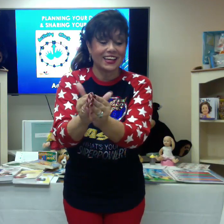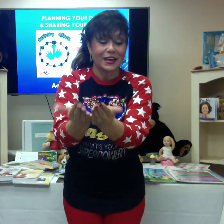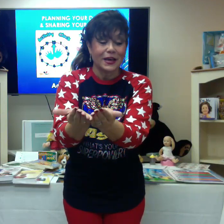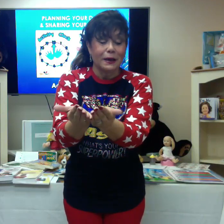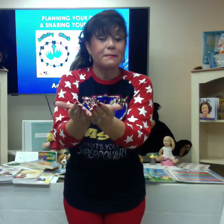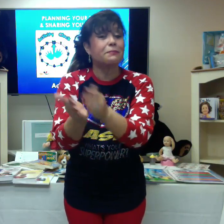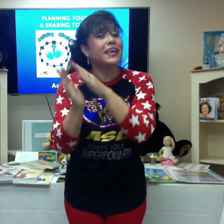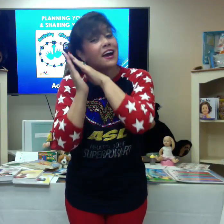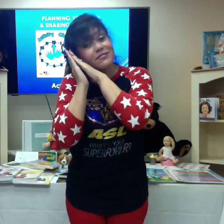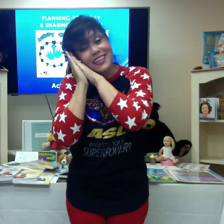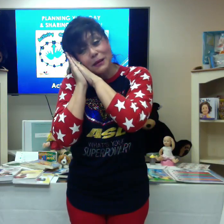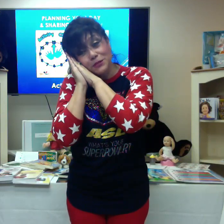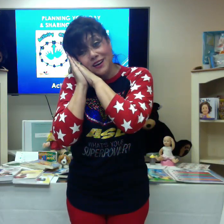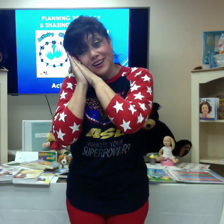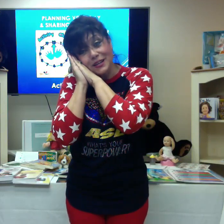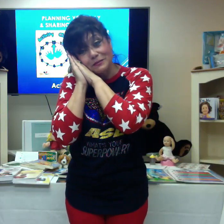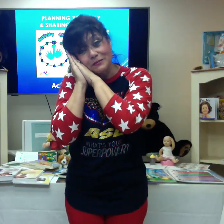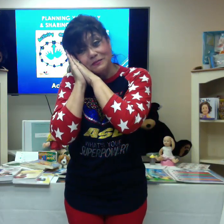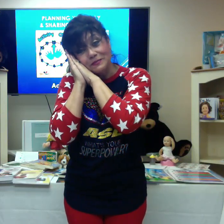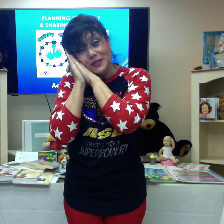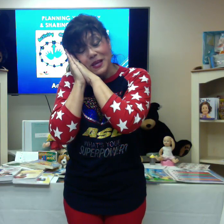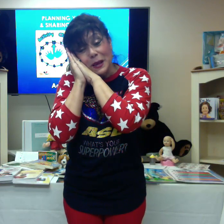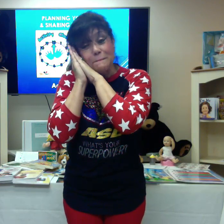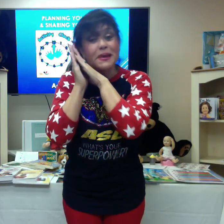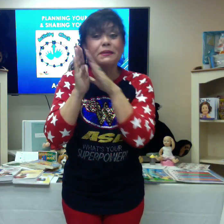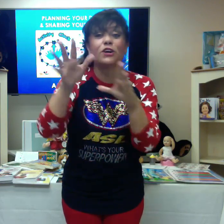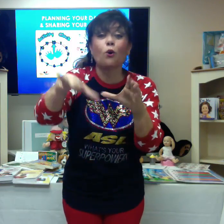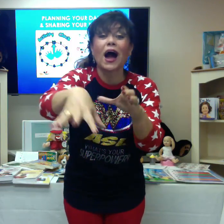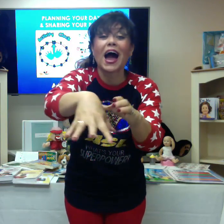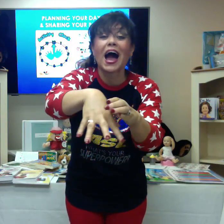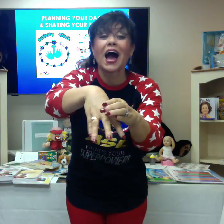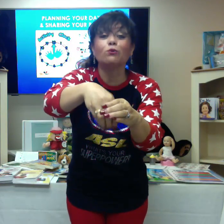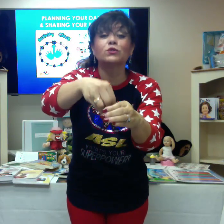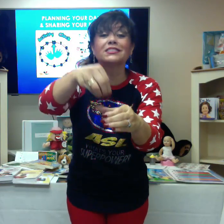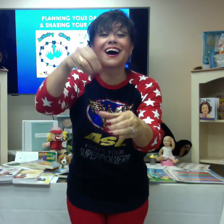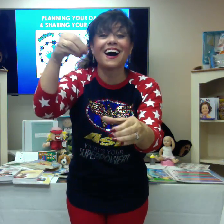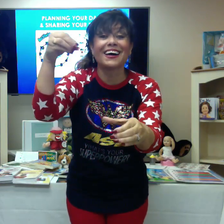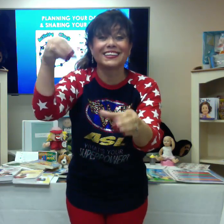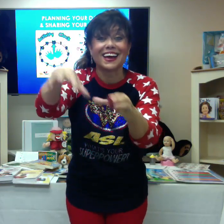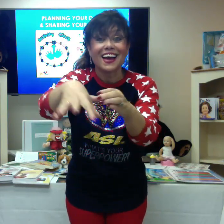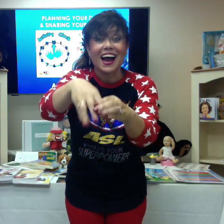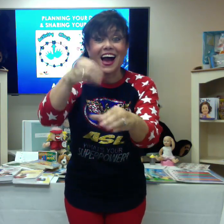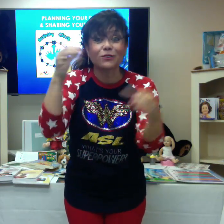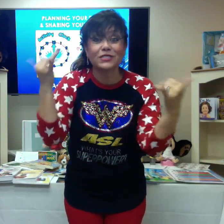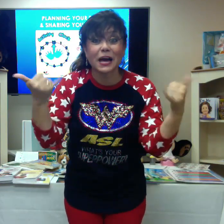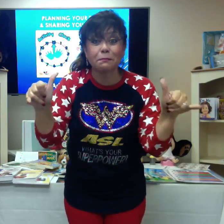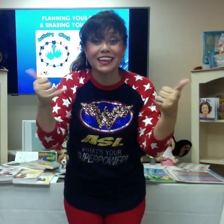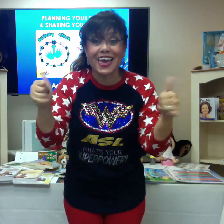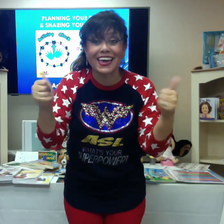right? Maybe they have nap time. Maybe they go outside